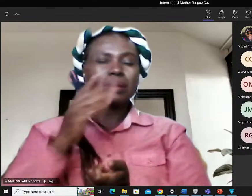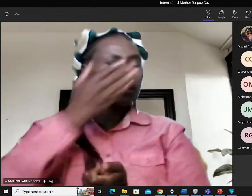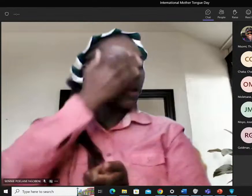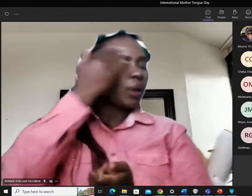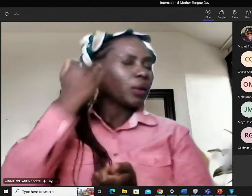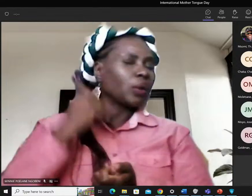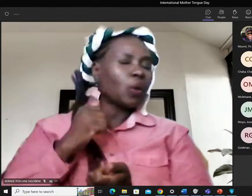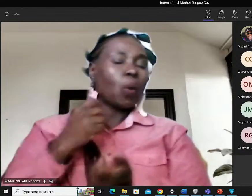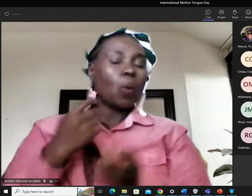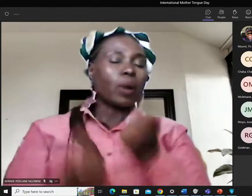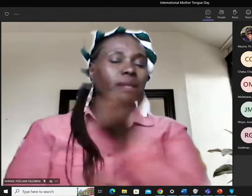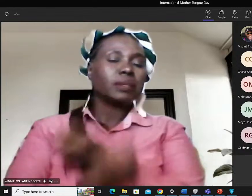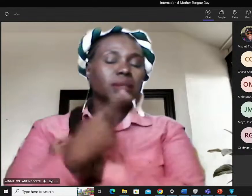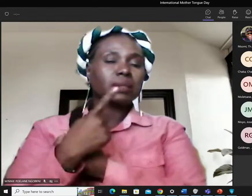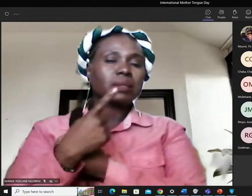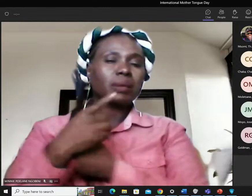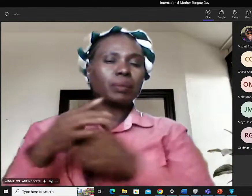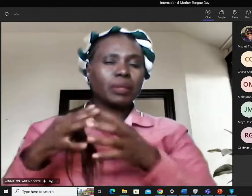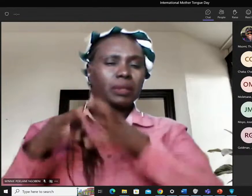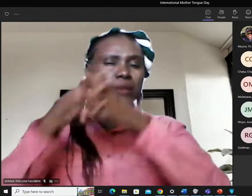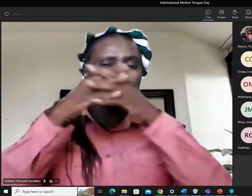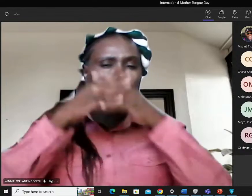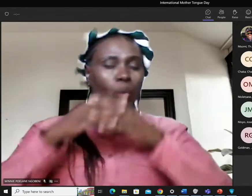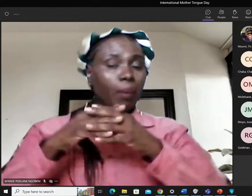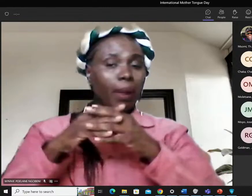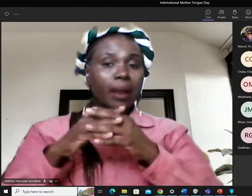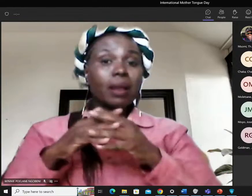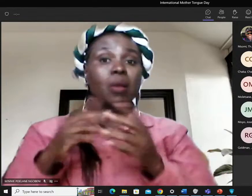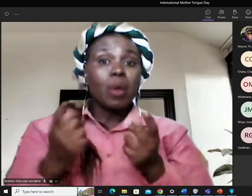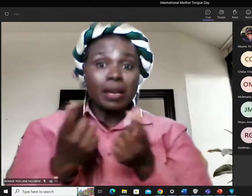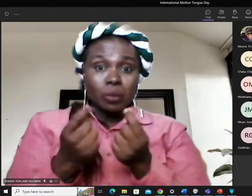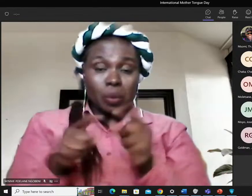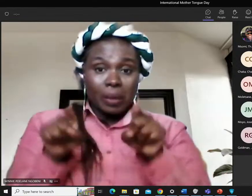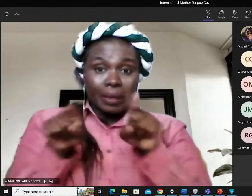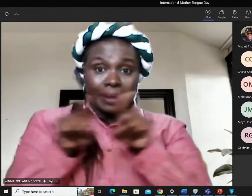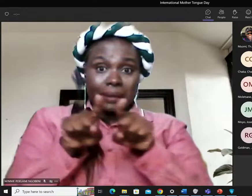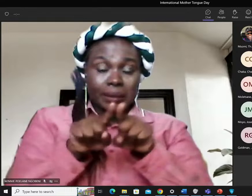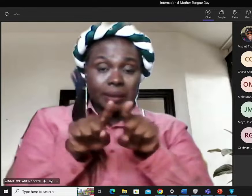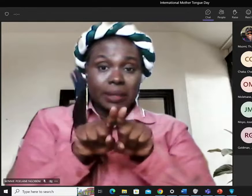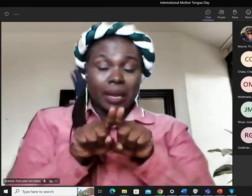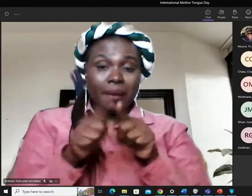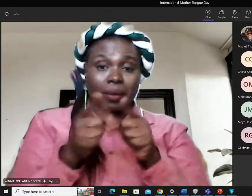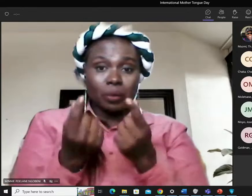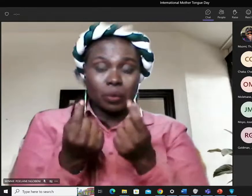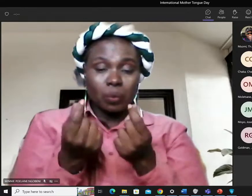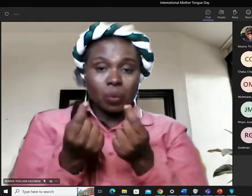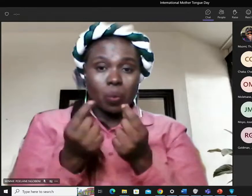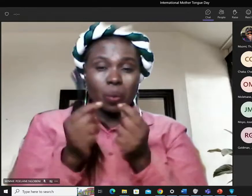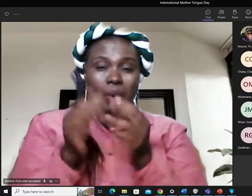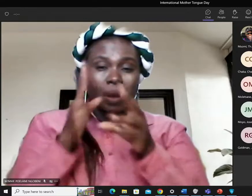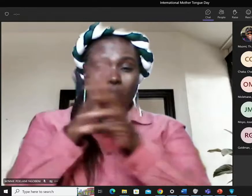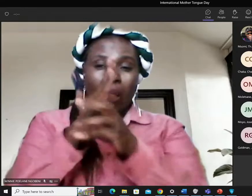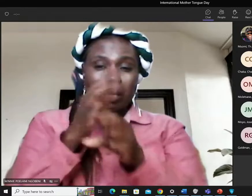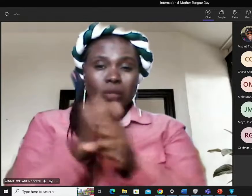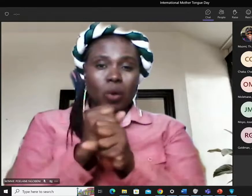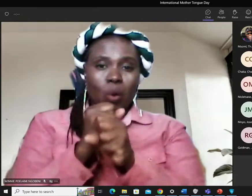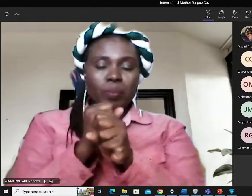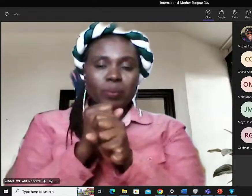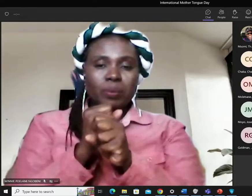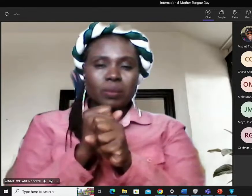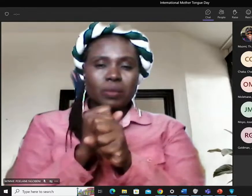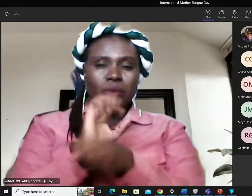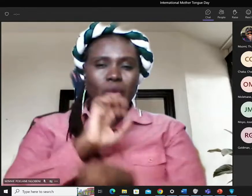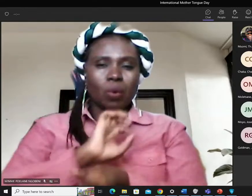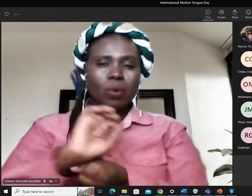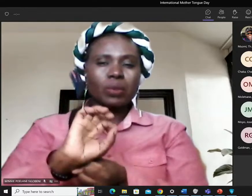but we are actually doing that. And we are actually, we are doing workshops, courses to